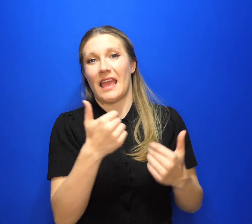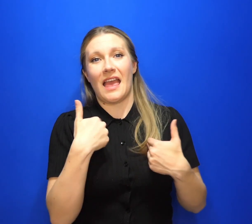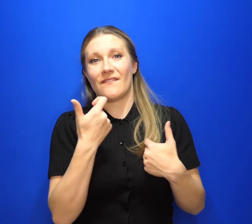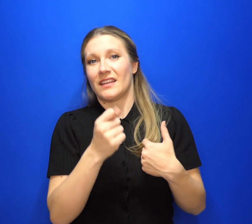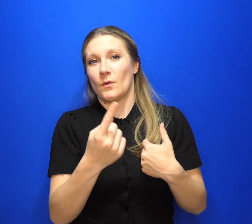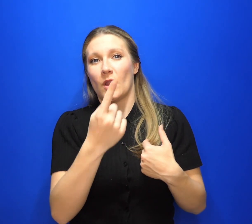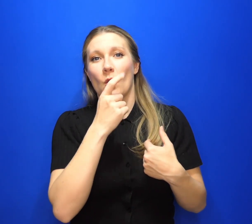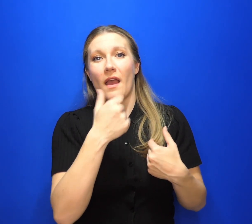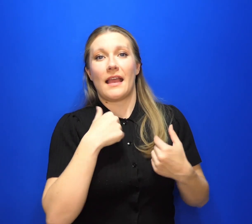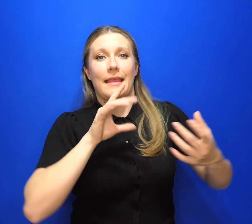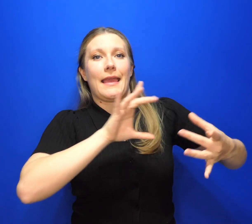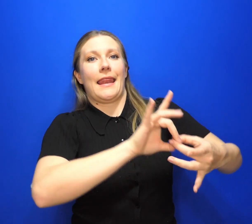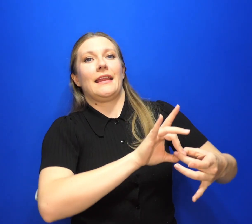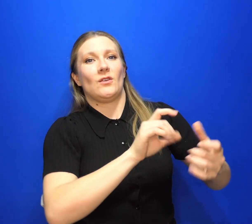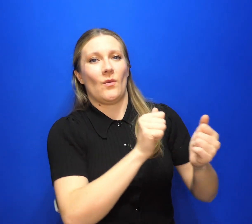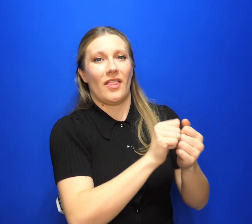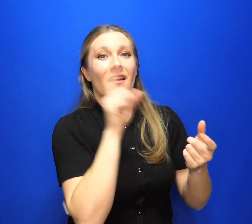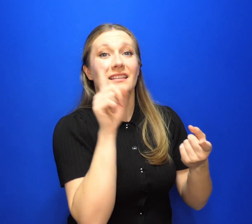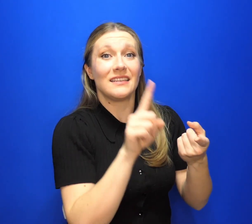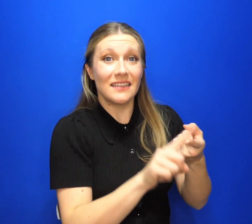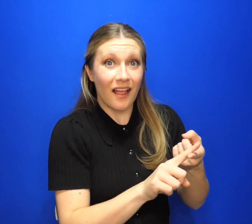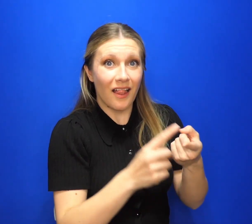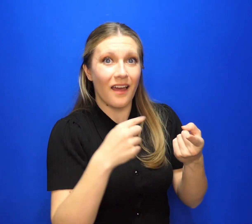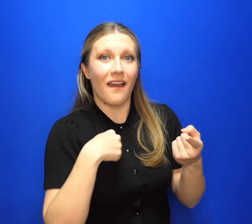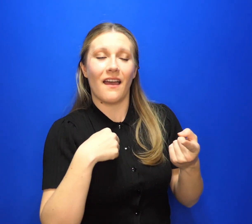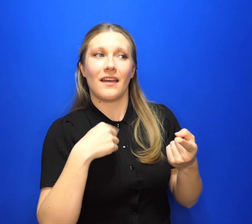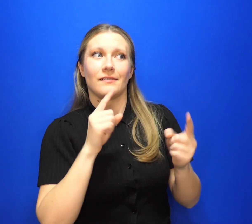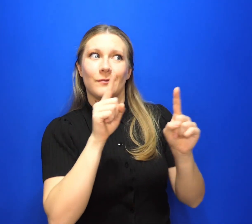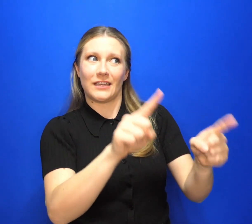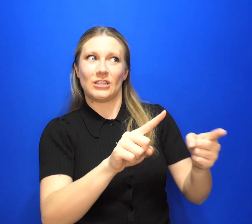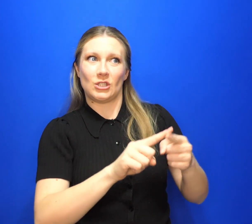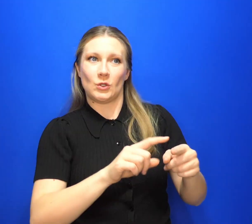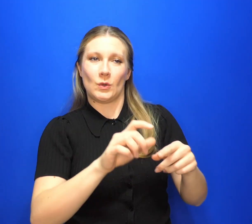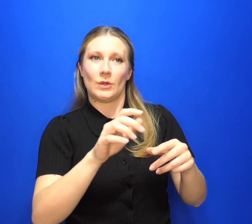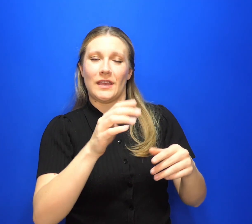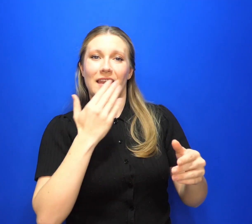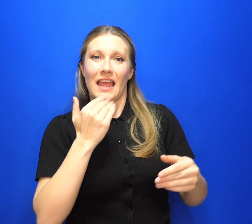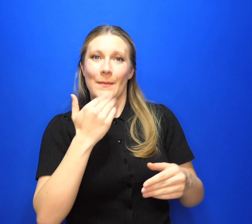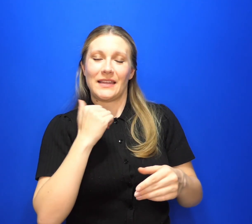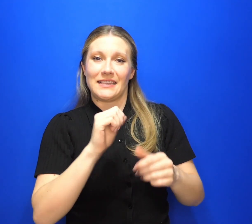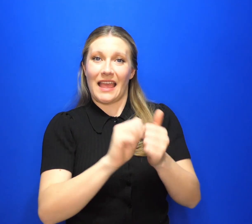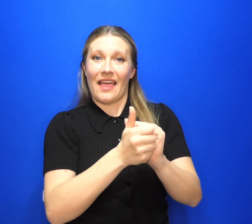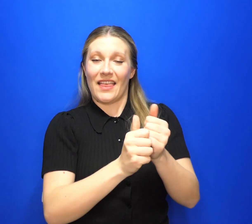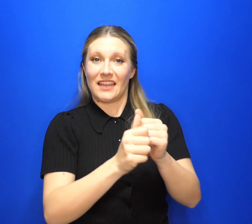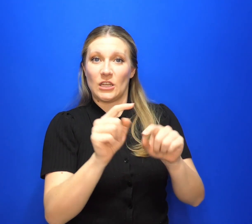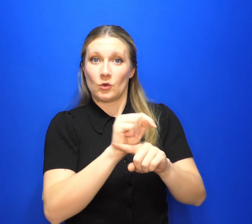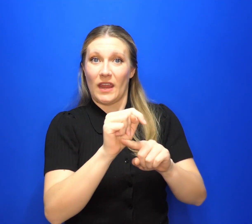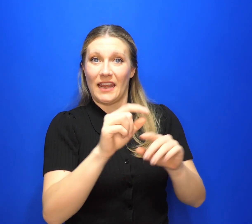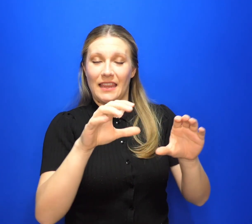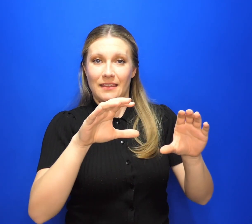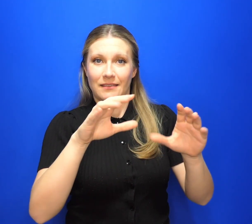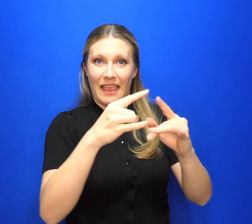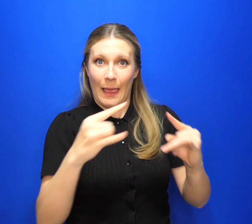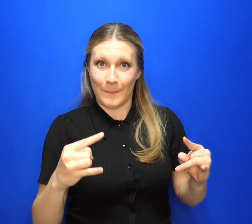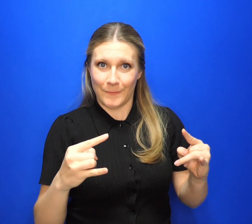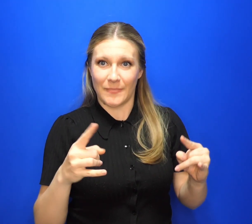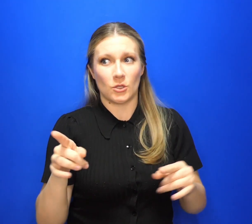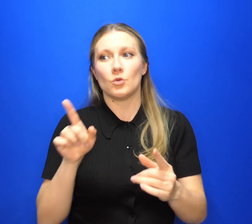a diabetes like athletic training camp. Right. And you met people there. And I met people. It was like diabetes